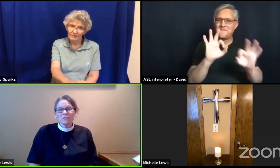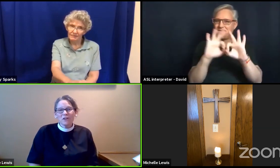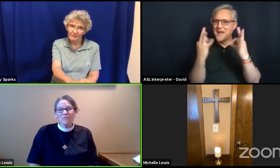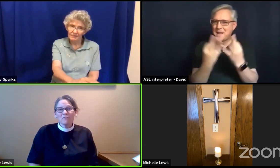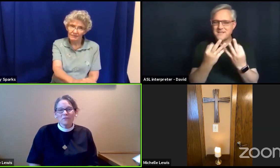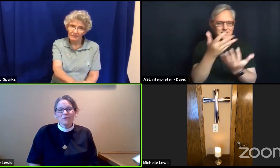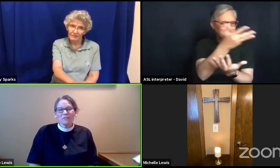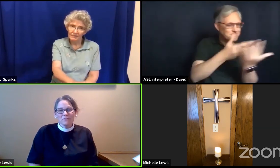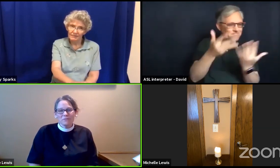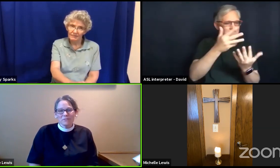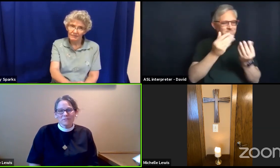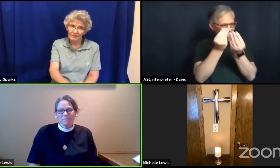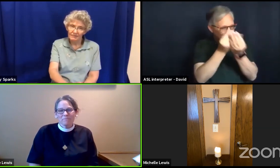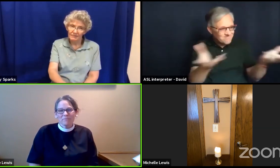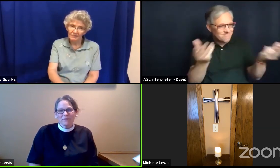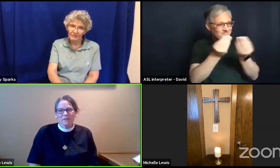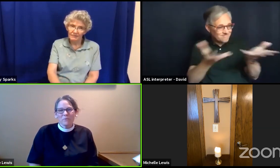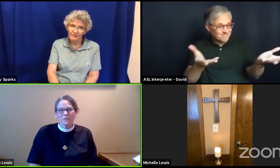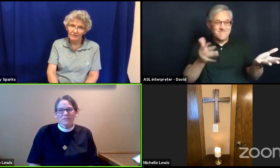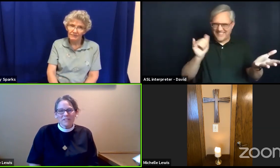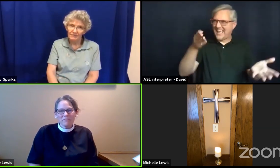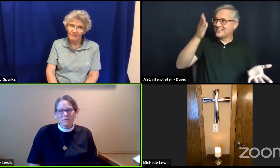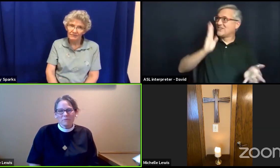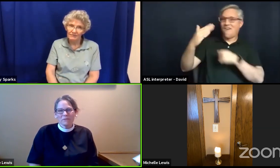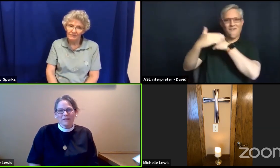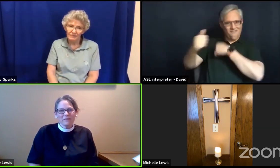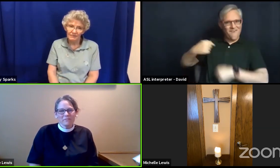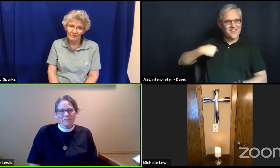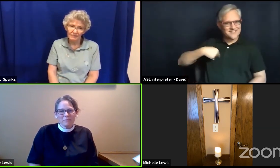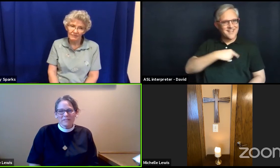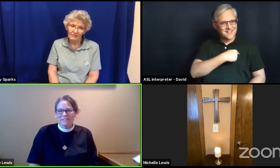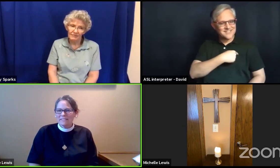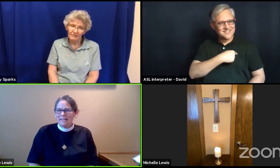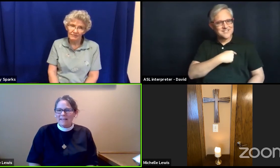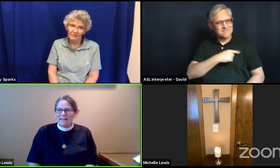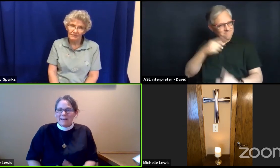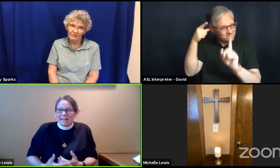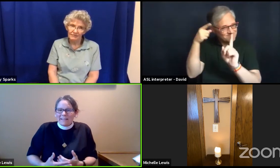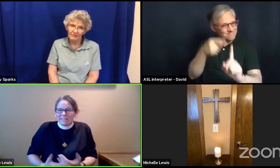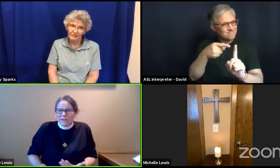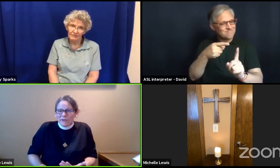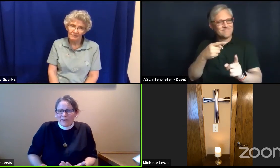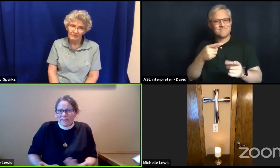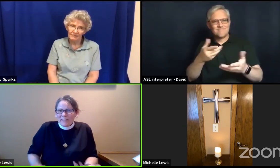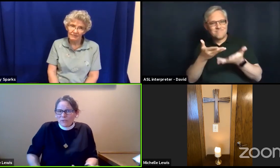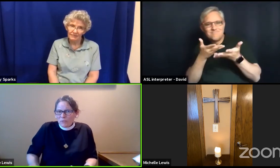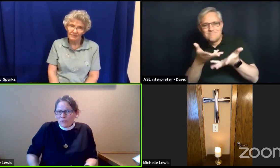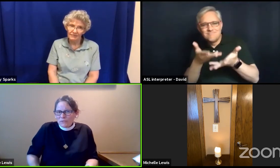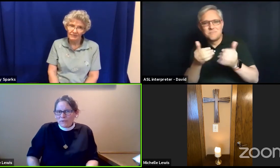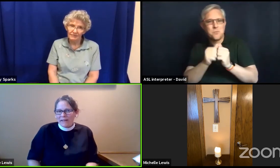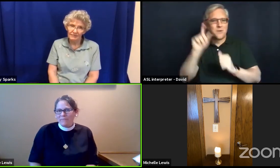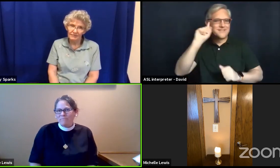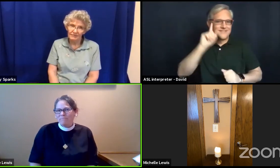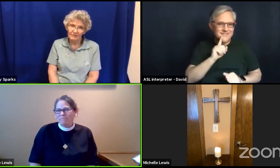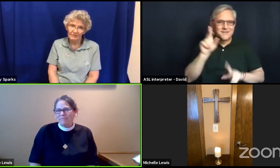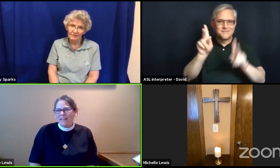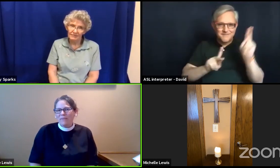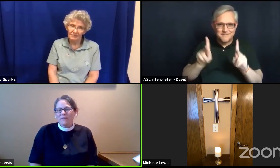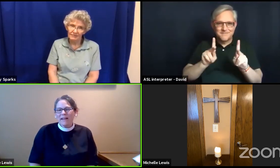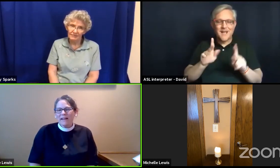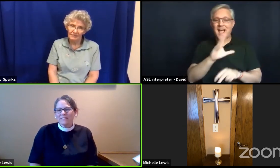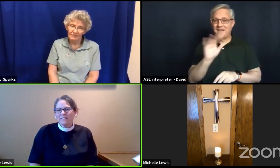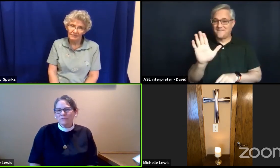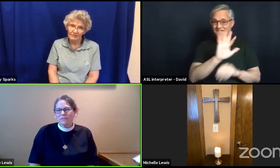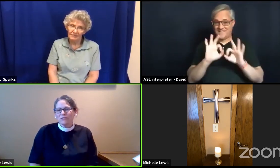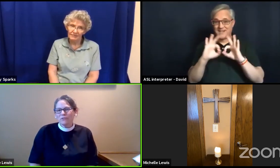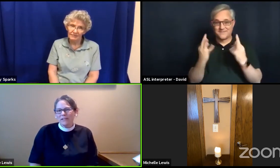to share the good news with deaf people and their families. So that's what we're doing. And